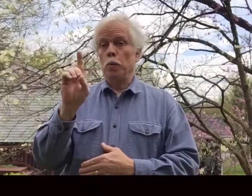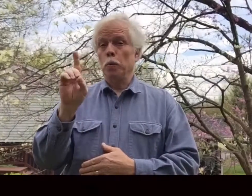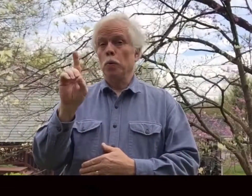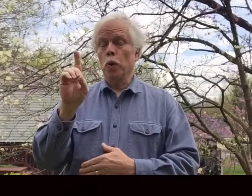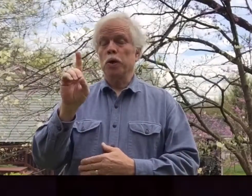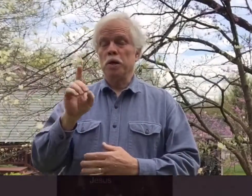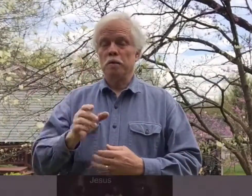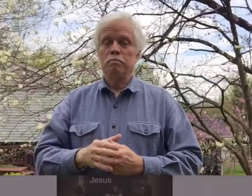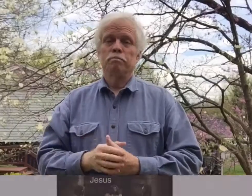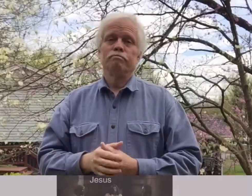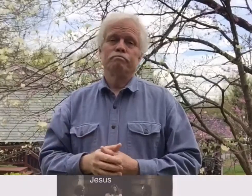dogwood.